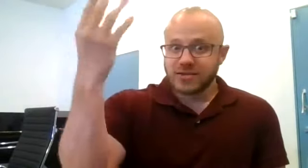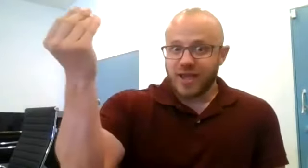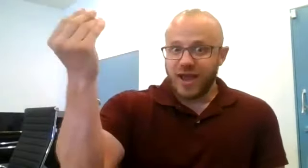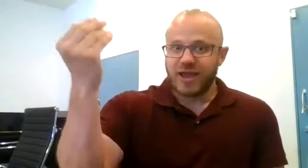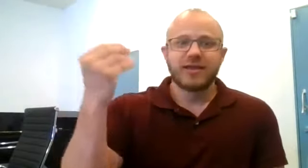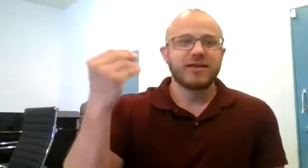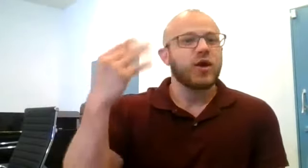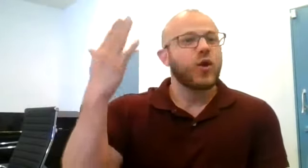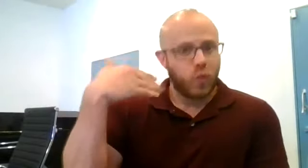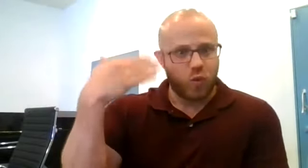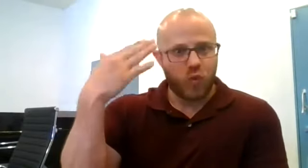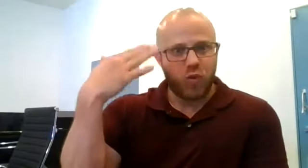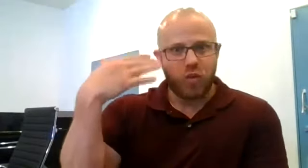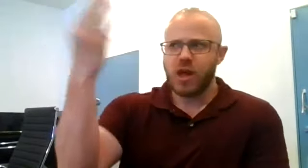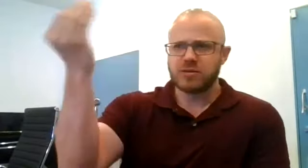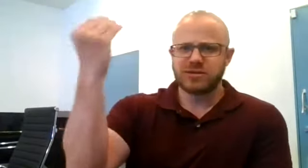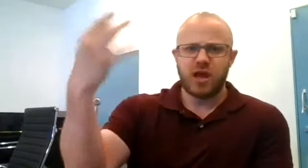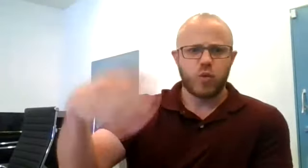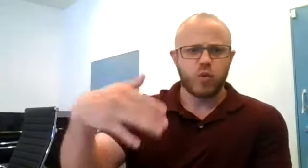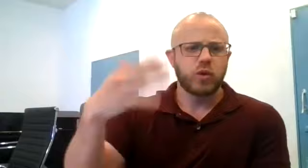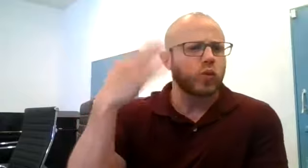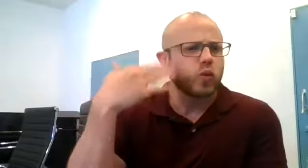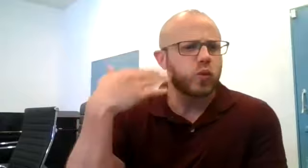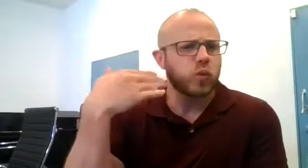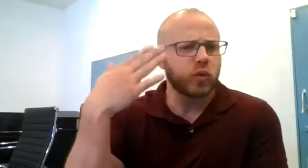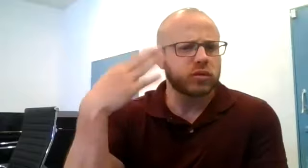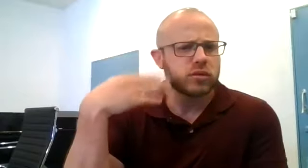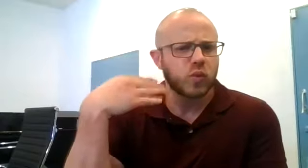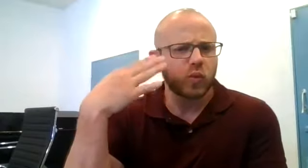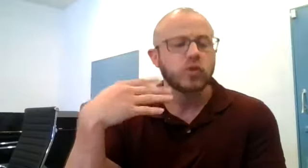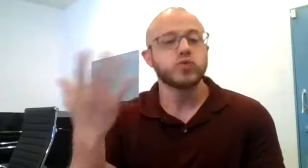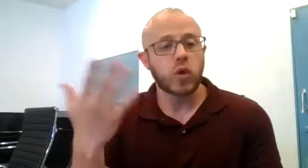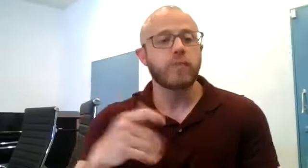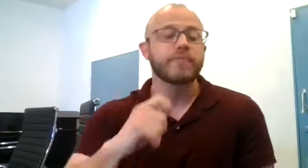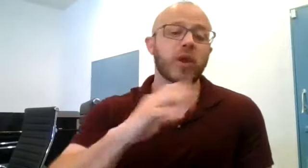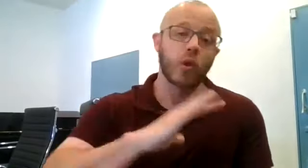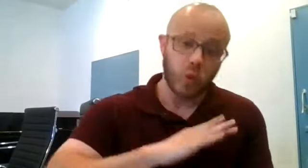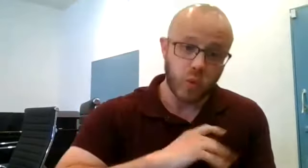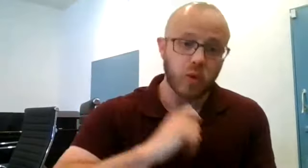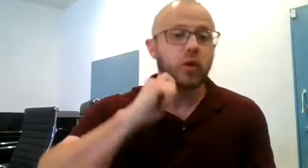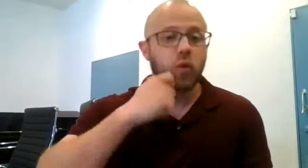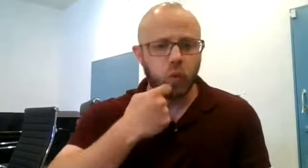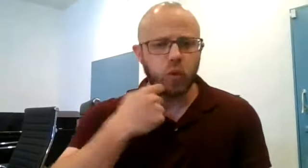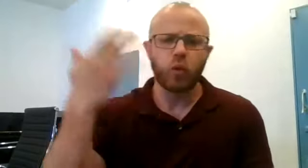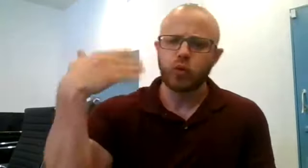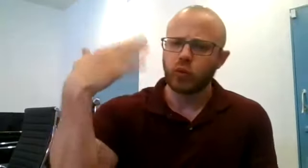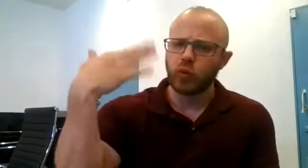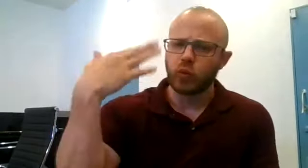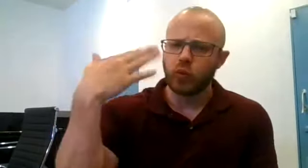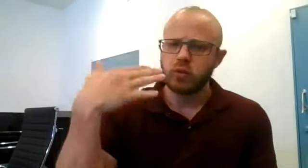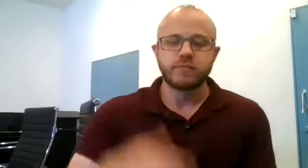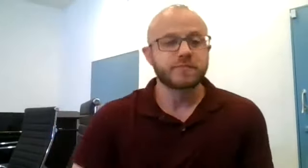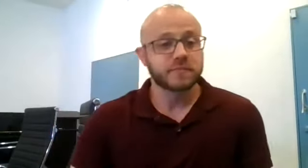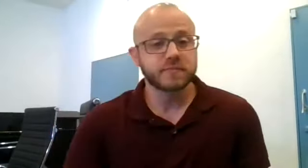We say it's cool outside like this. Cool, cool. Talking about temperature. Cool and cool are different than talking